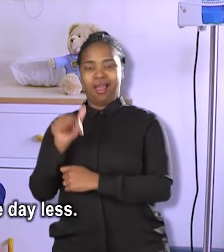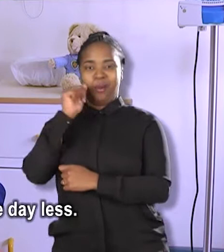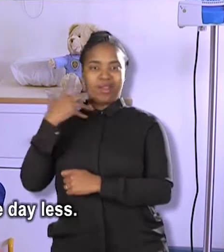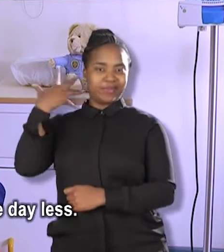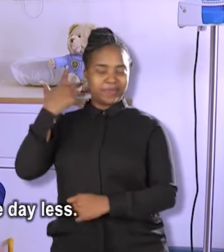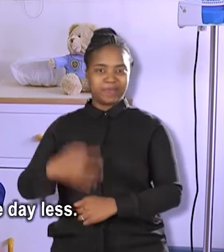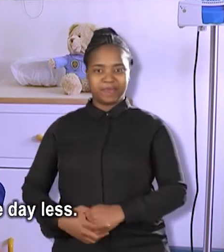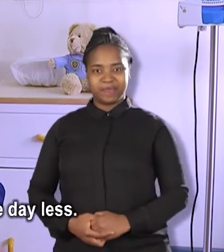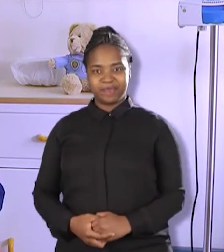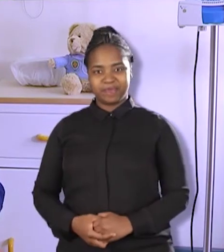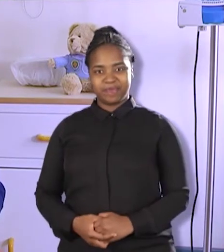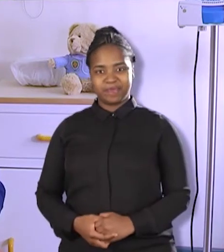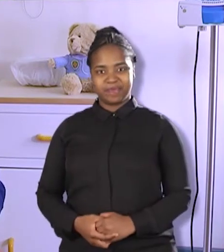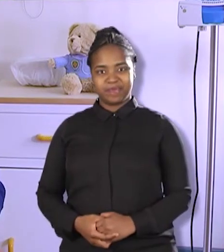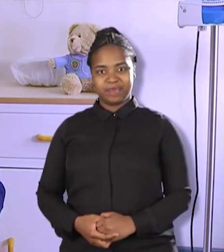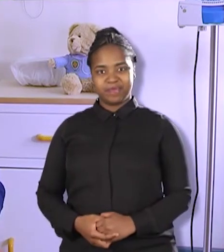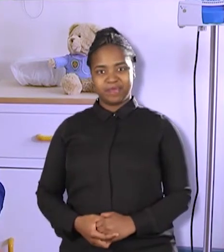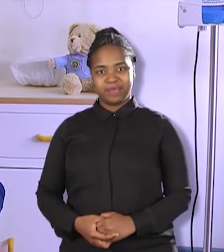days, every day 1 day less.